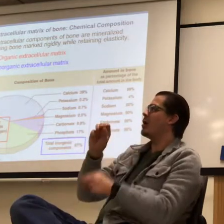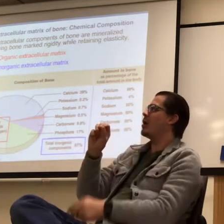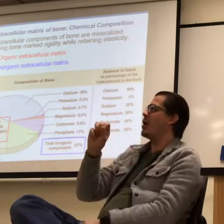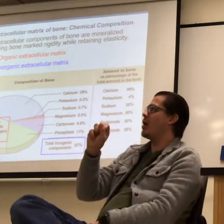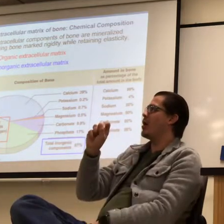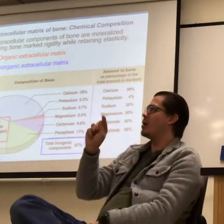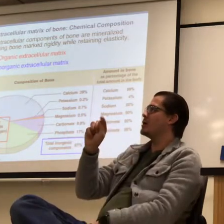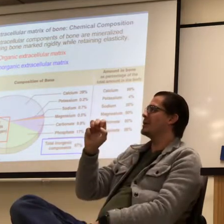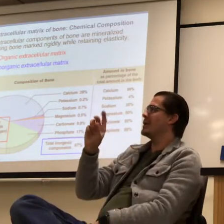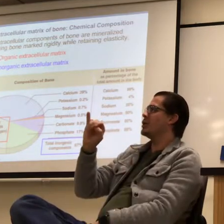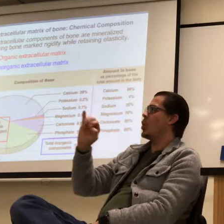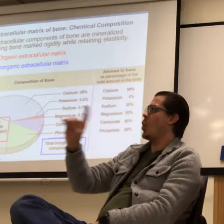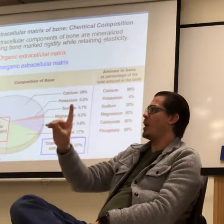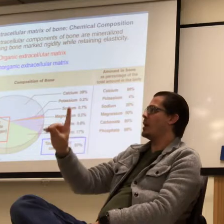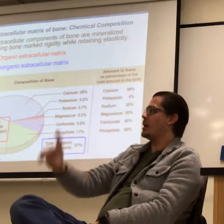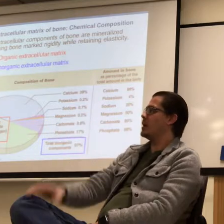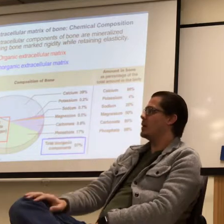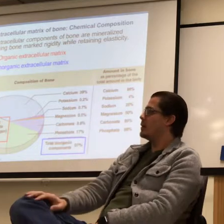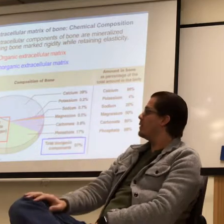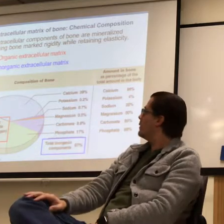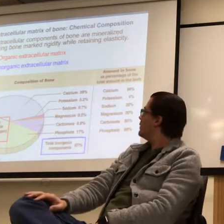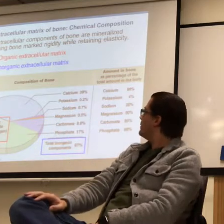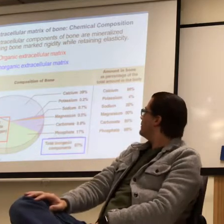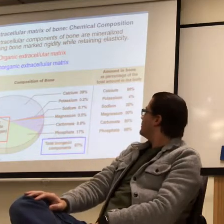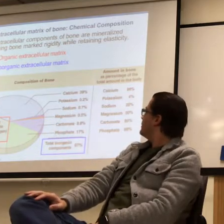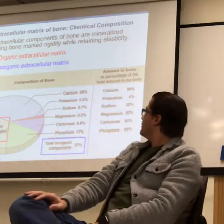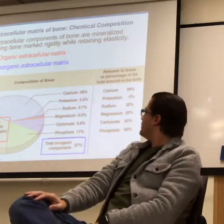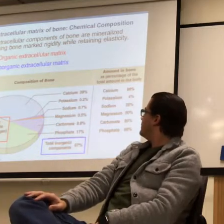So, collagen